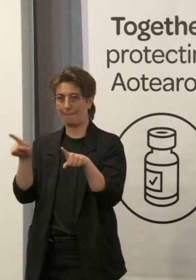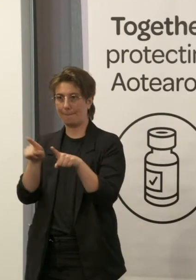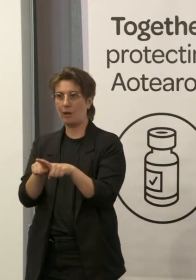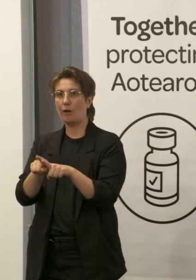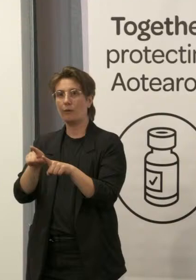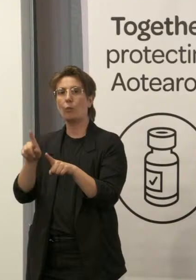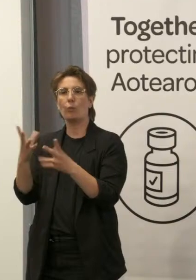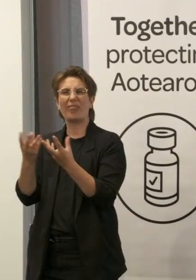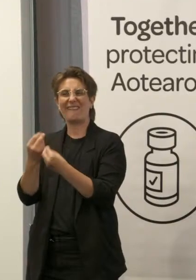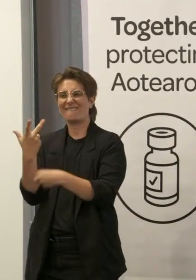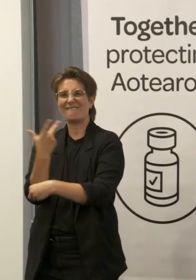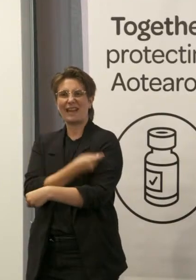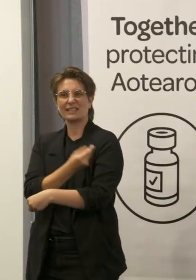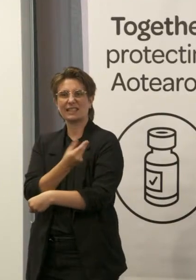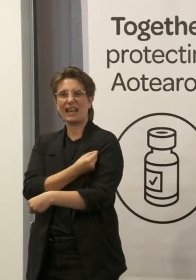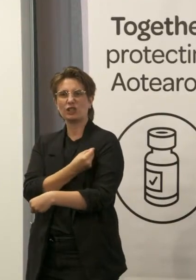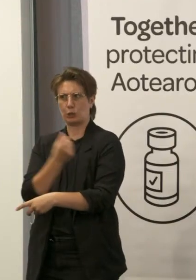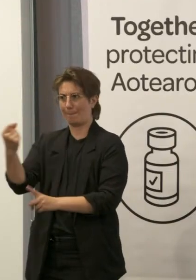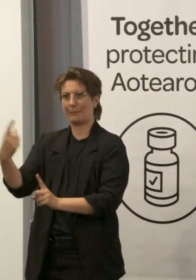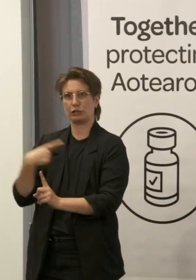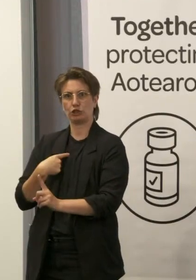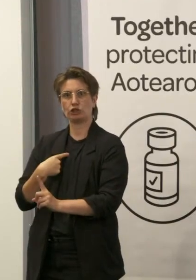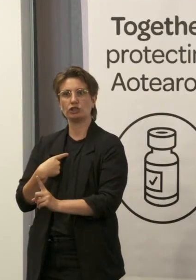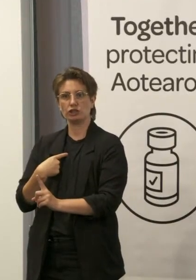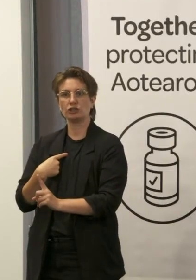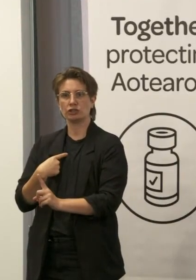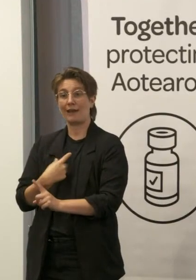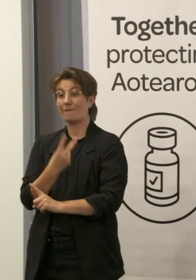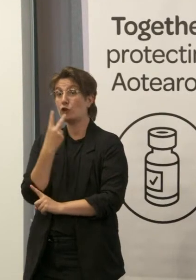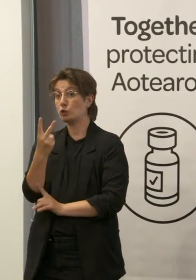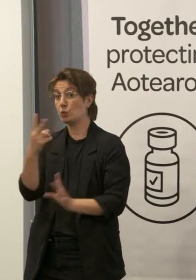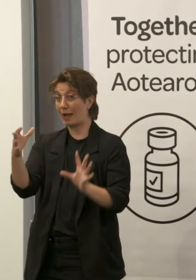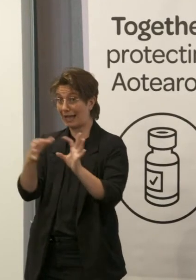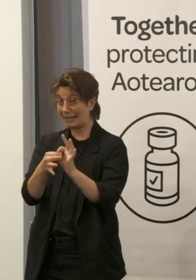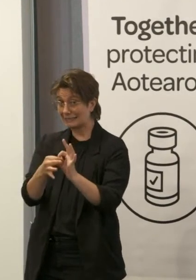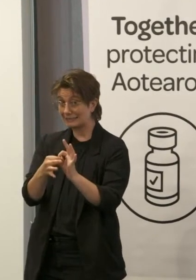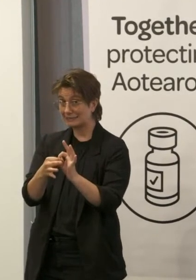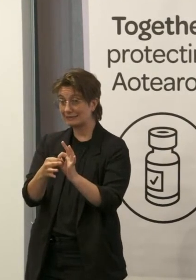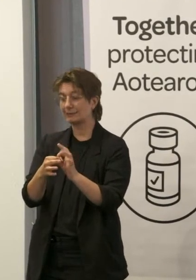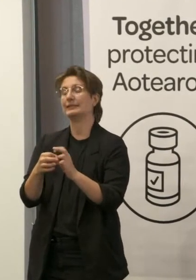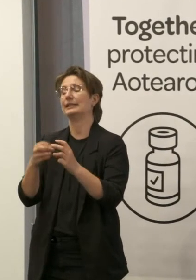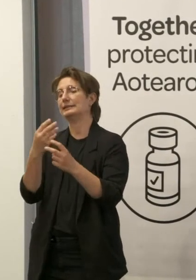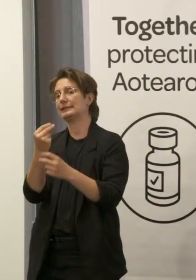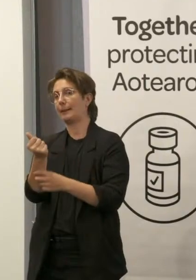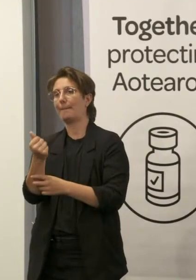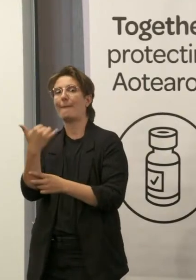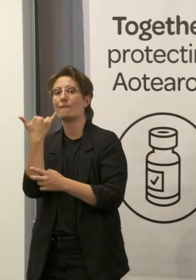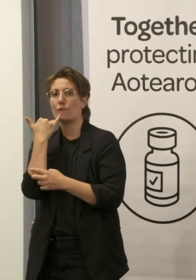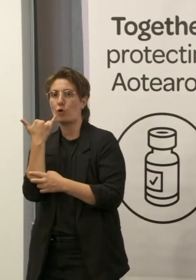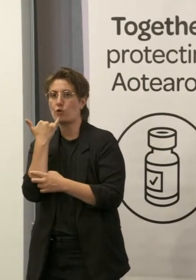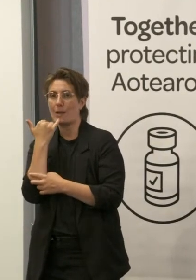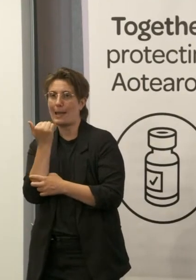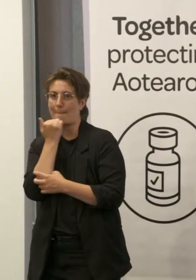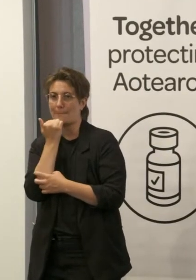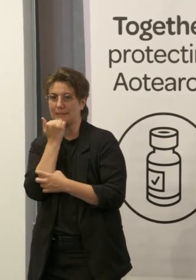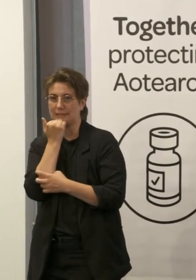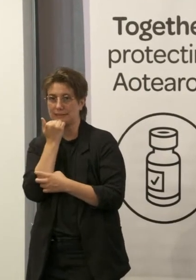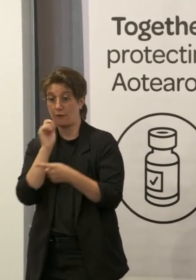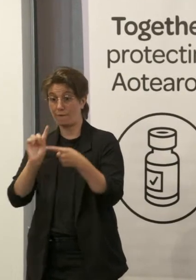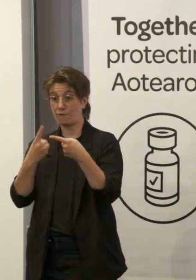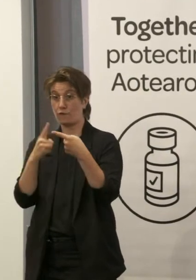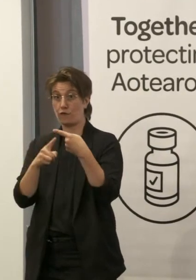messages are sent from, and that will contain 2 links and a number of phone numbers. The first link will be to